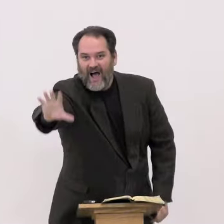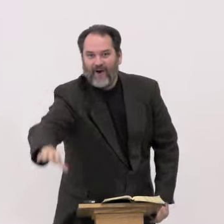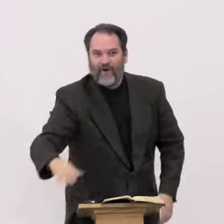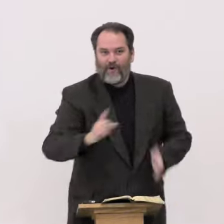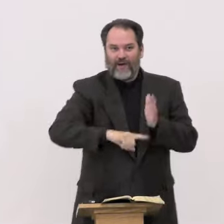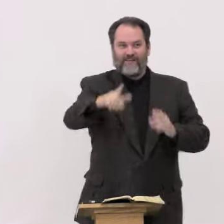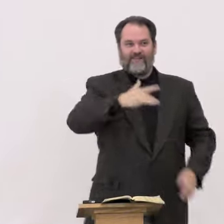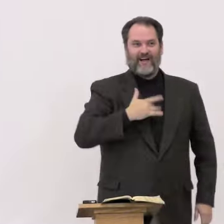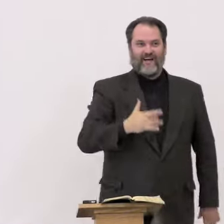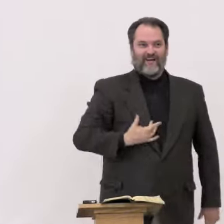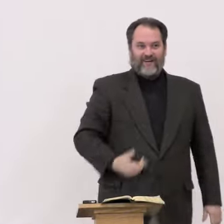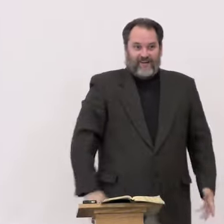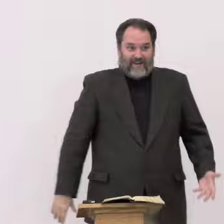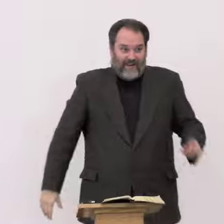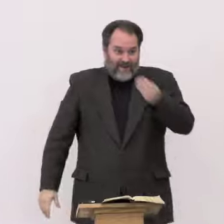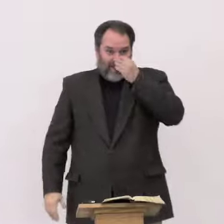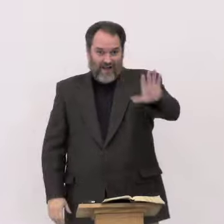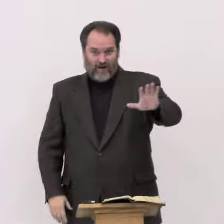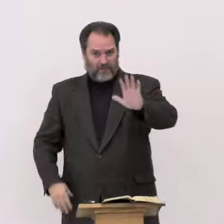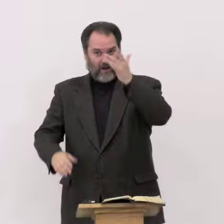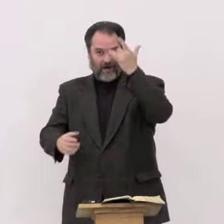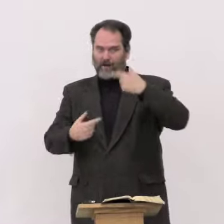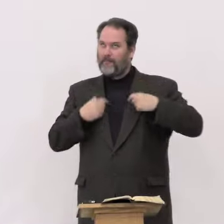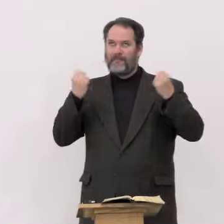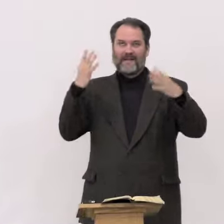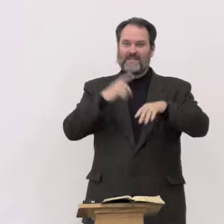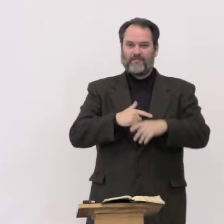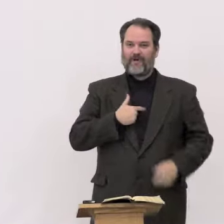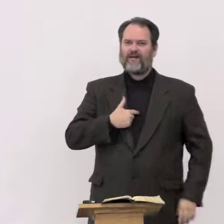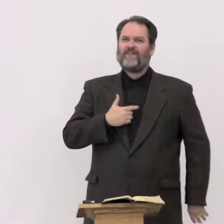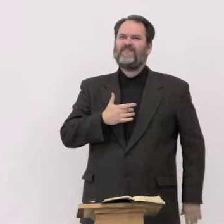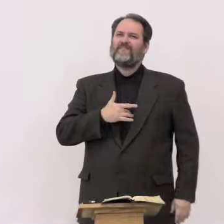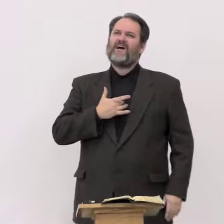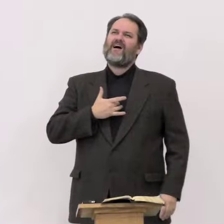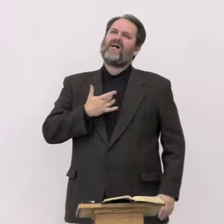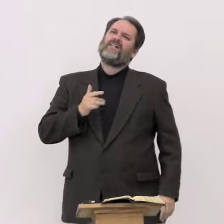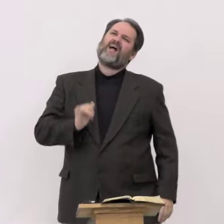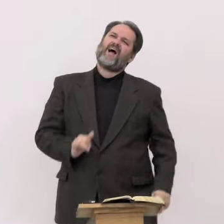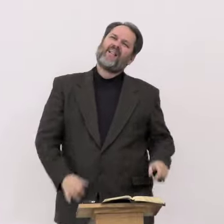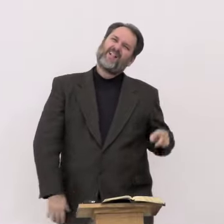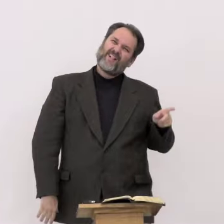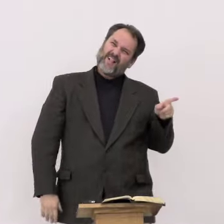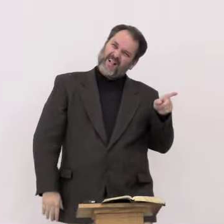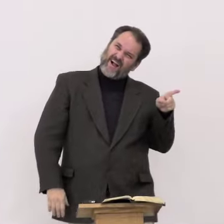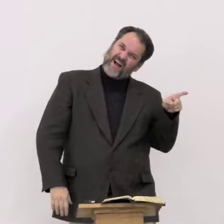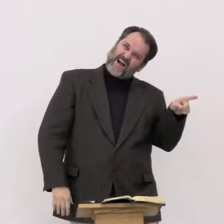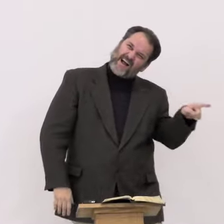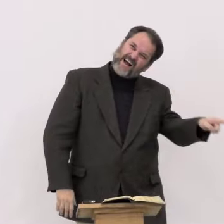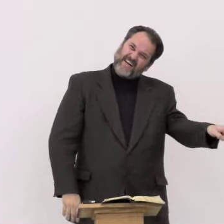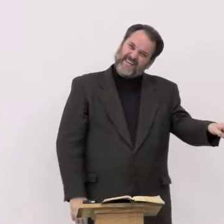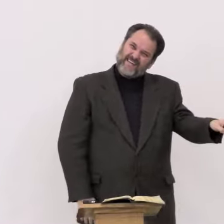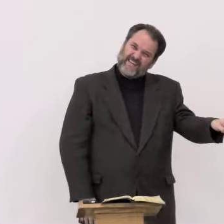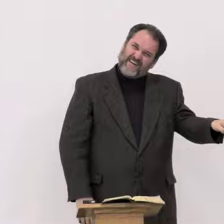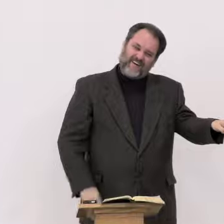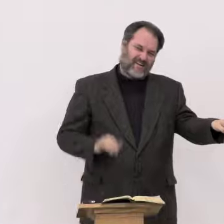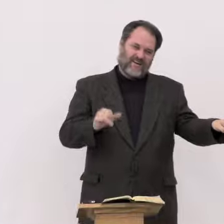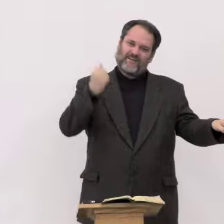don't care what you feel like, honestly. Because many times I feel like doing something